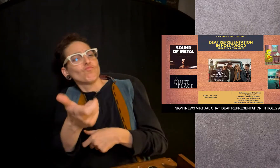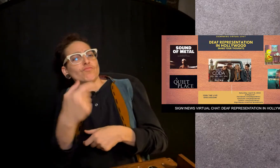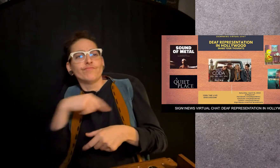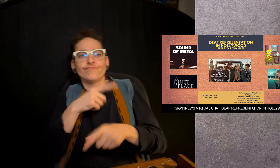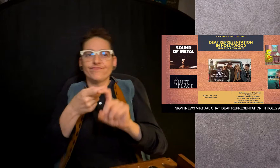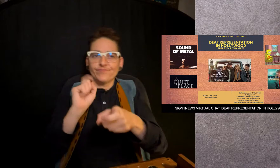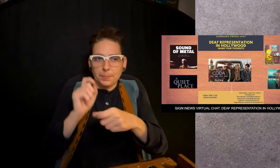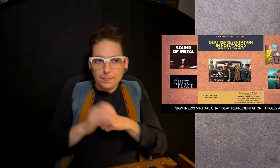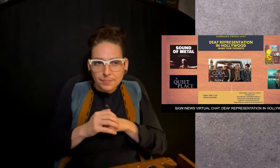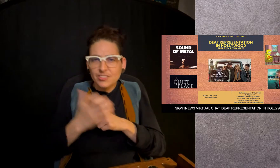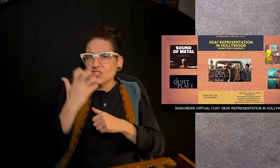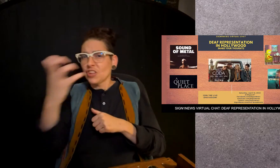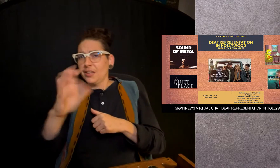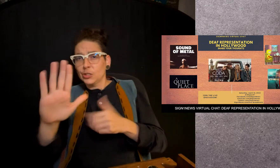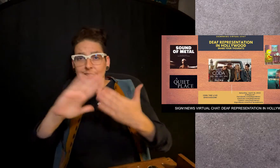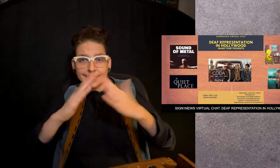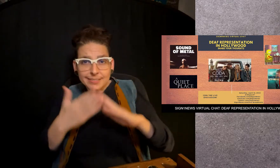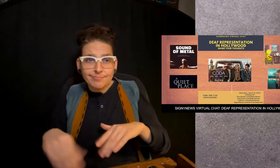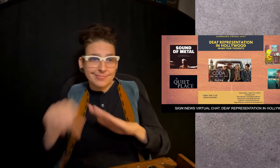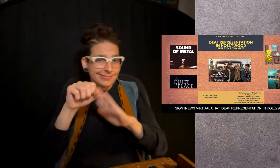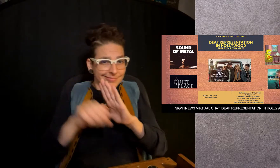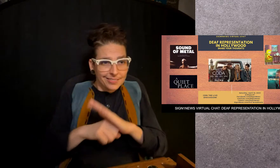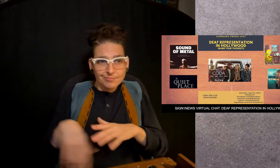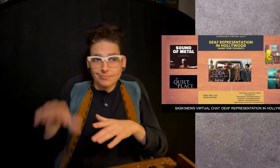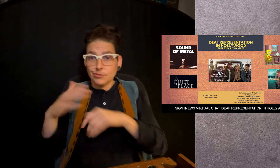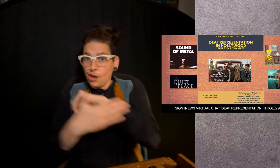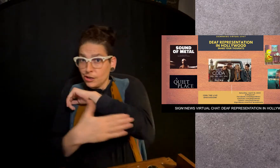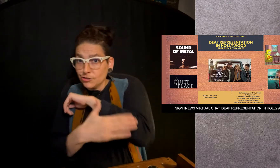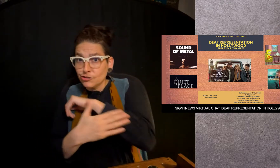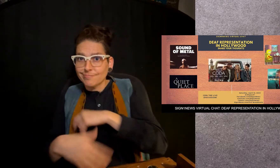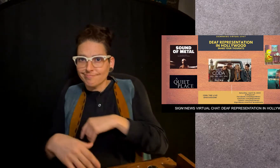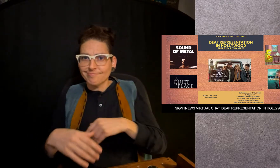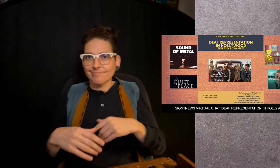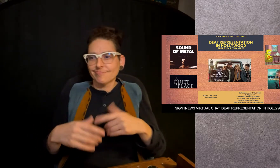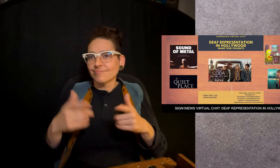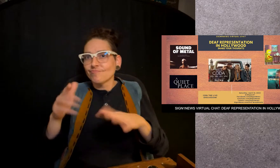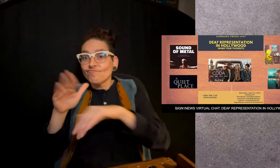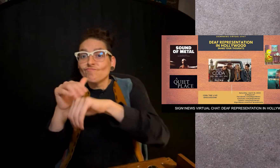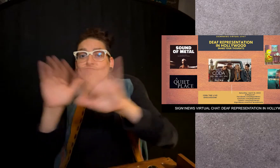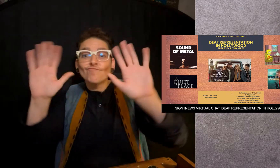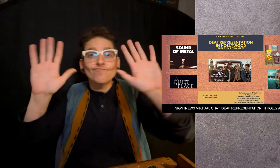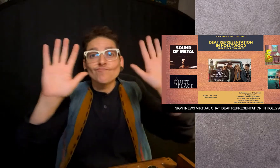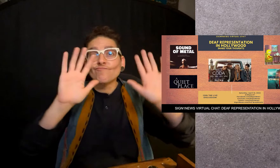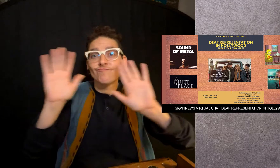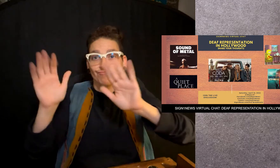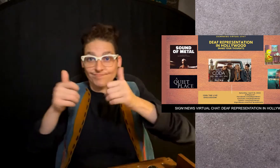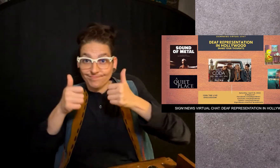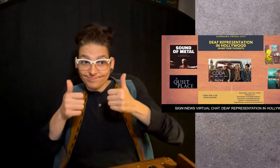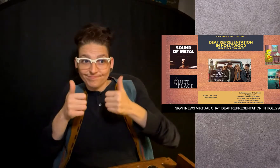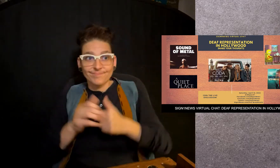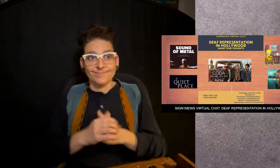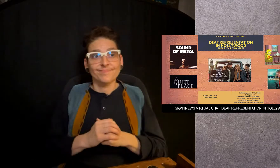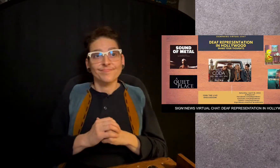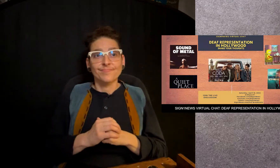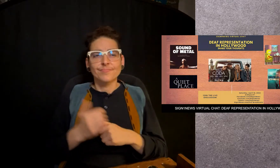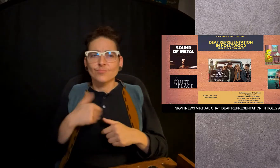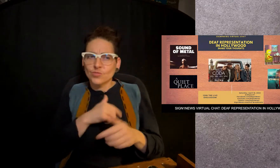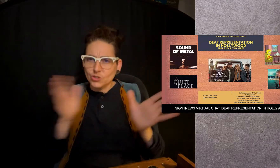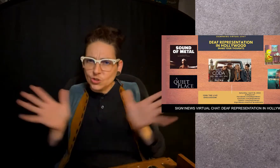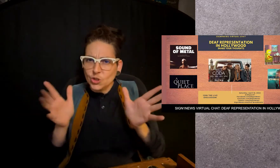And while you're sharing your thoughts, you know what to do. Let us know where you're watching us from so we can give your city, state, or country a virtual shout